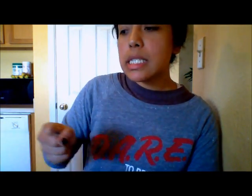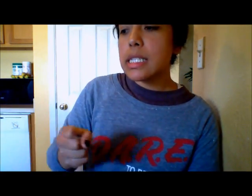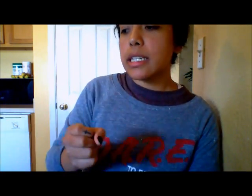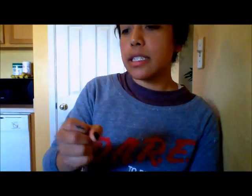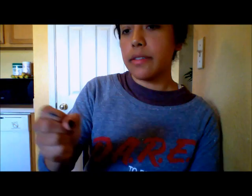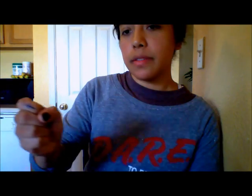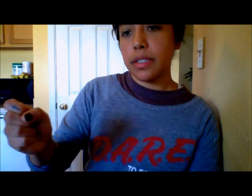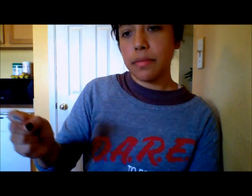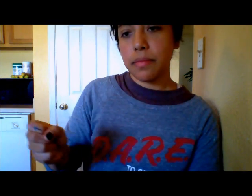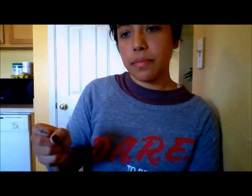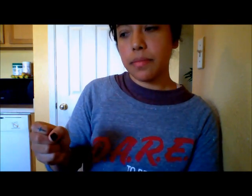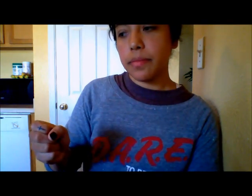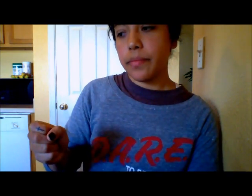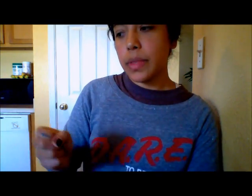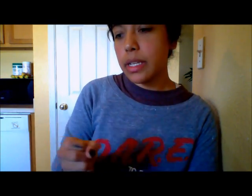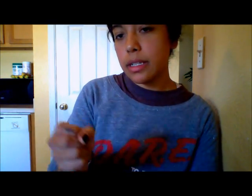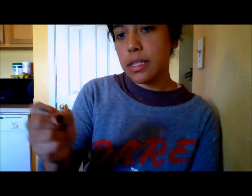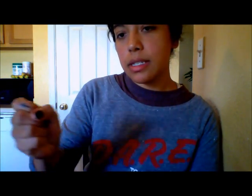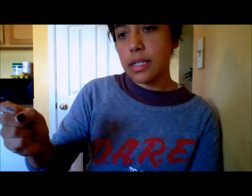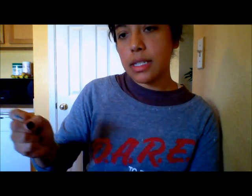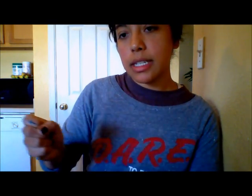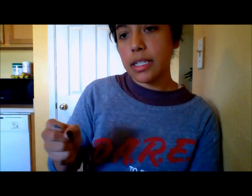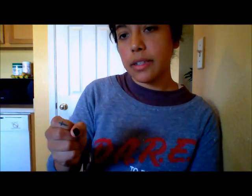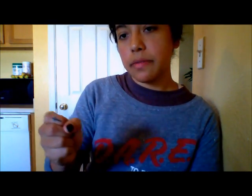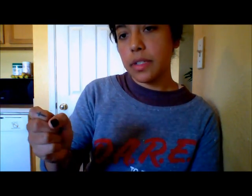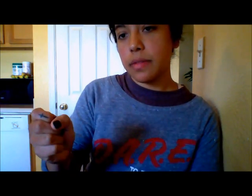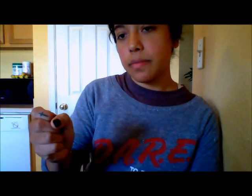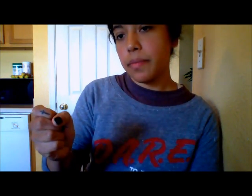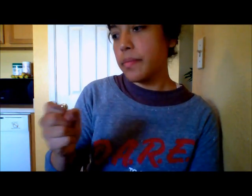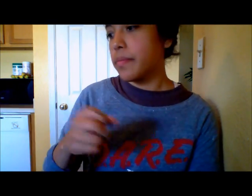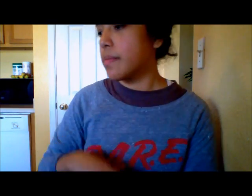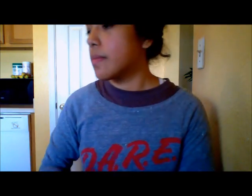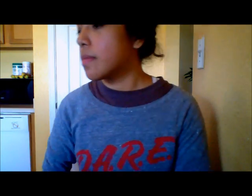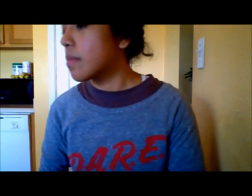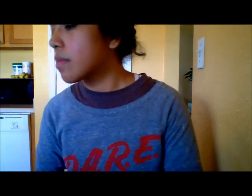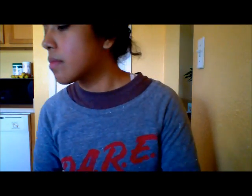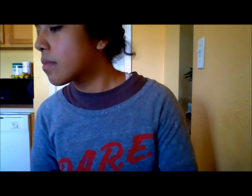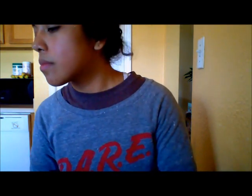Stick shift, stick shift.